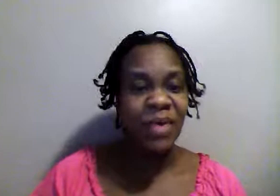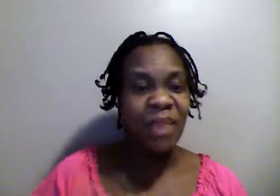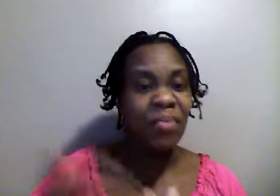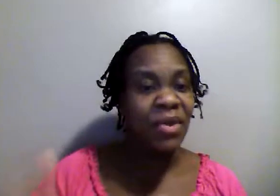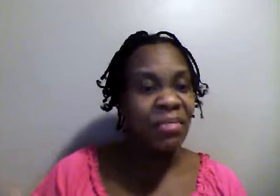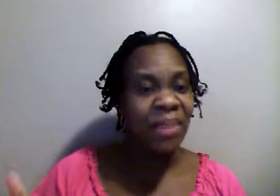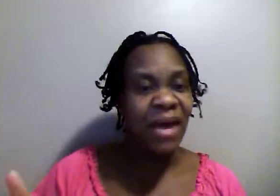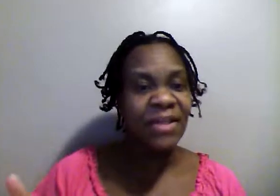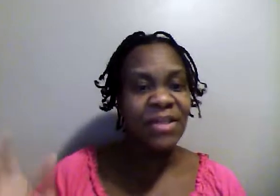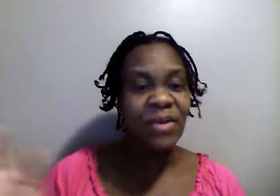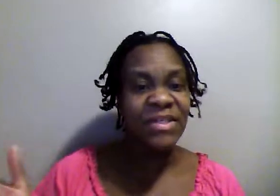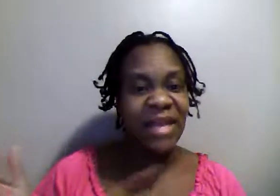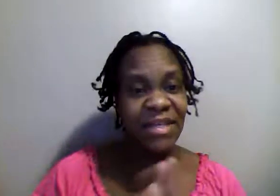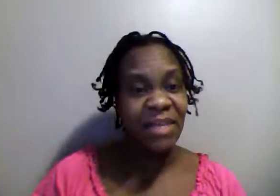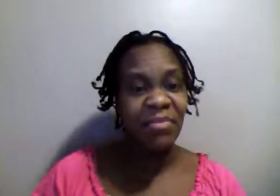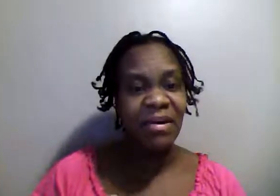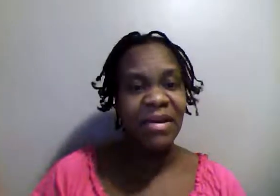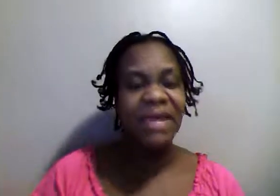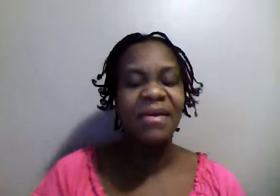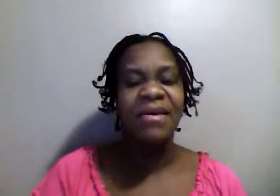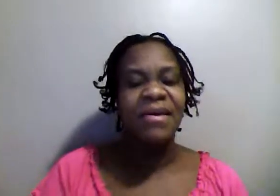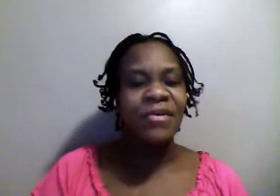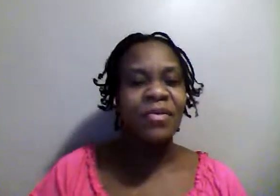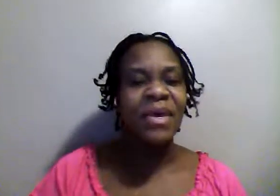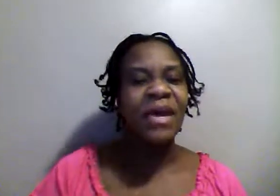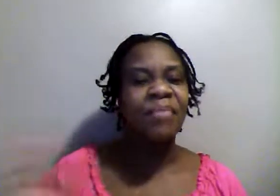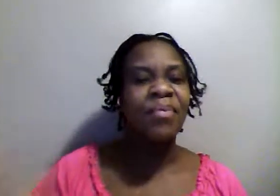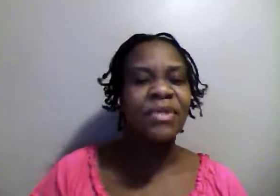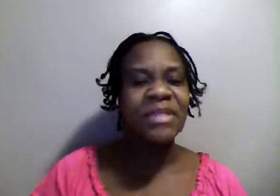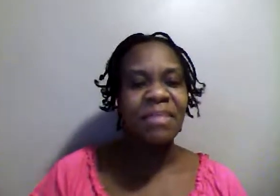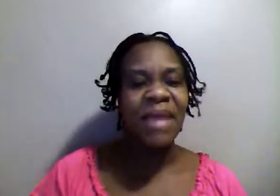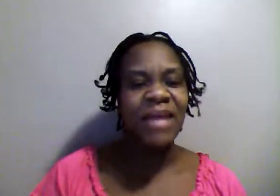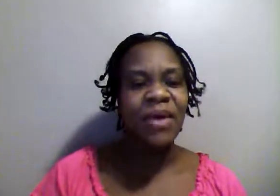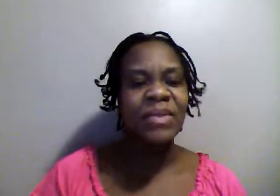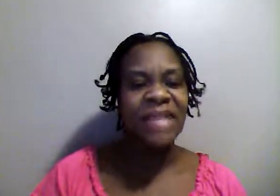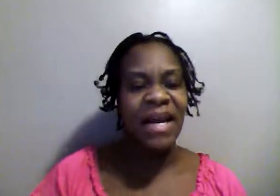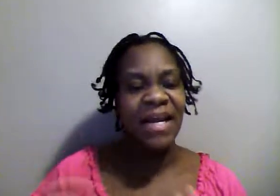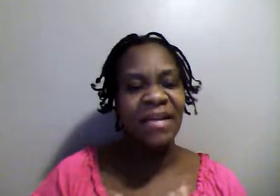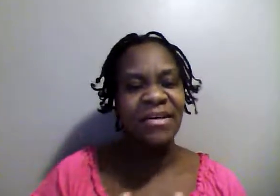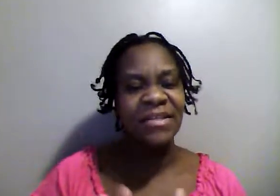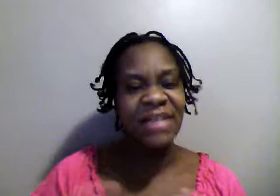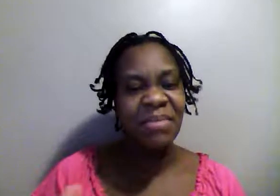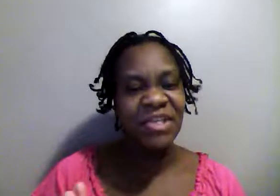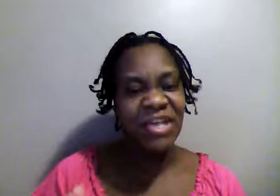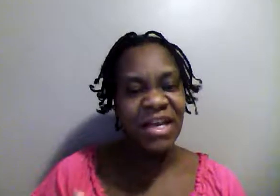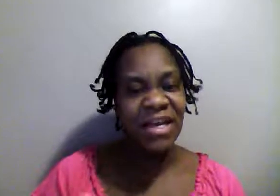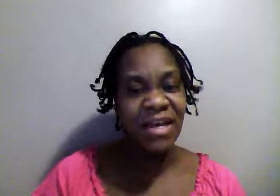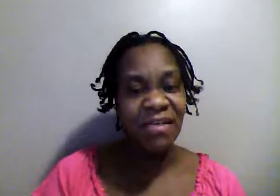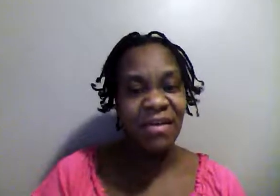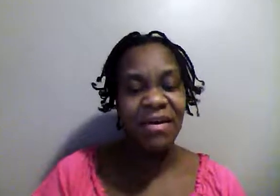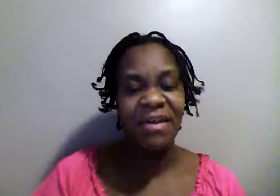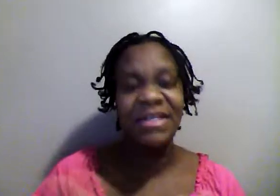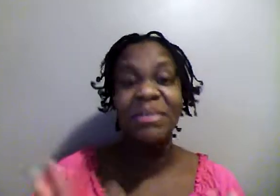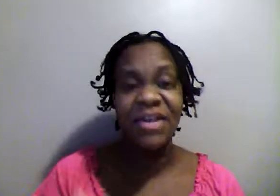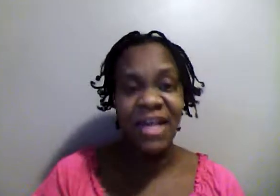put plants outside temporarily, you can put the plant outside in a semi-shaded area or semi-sunny